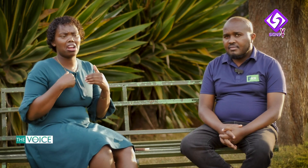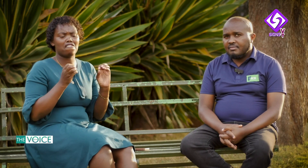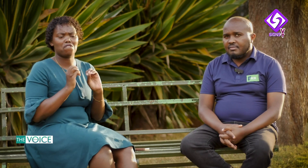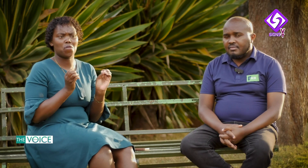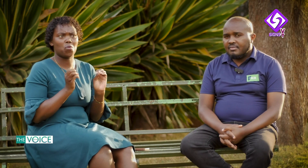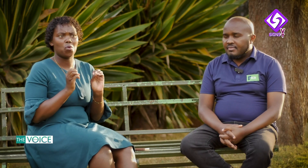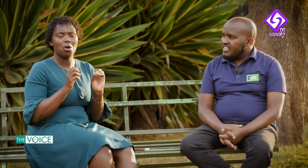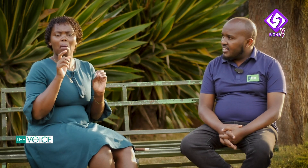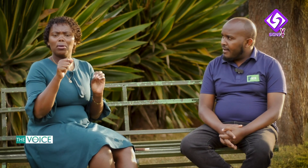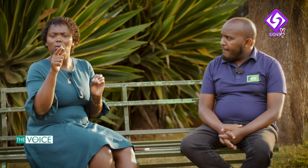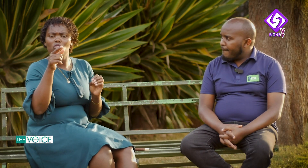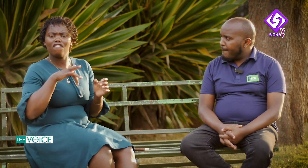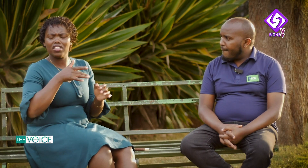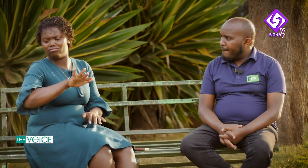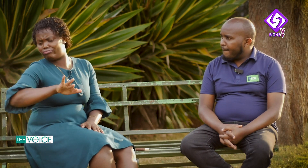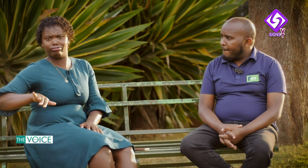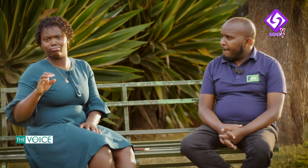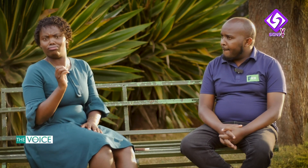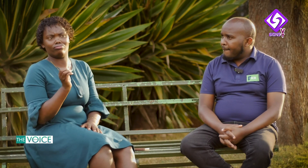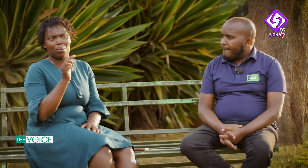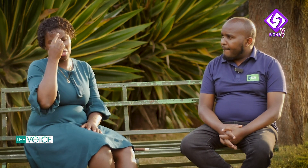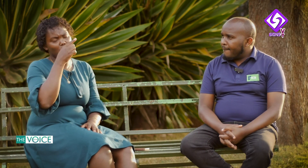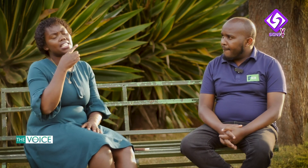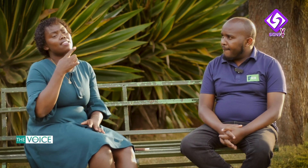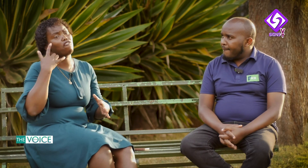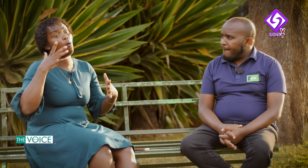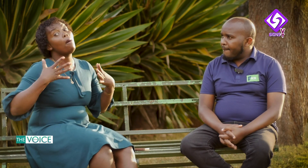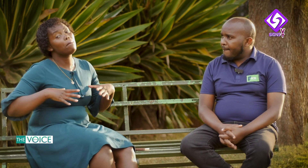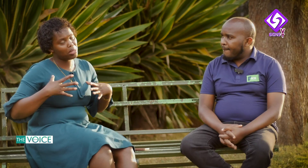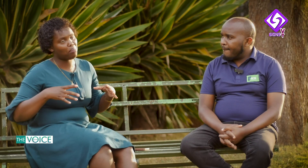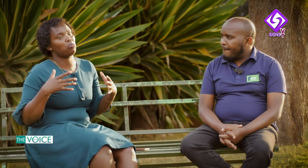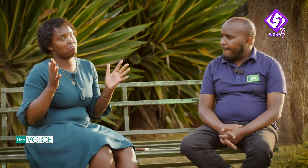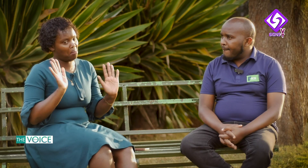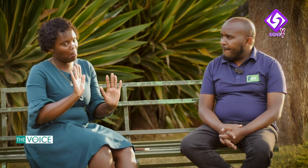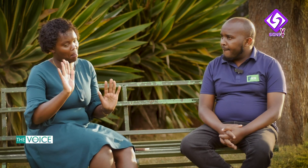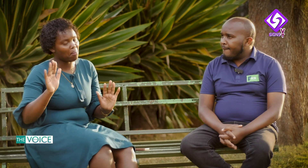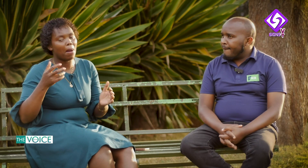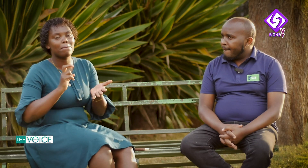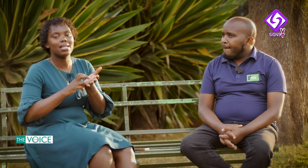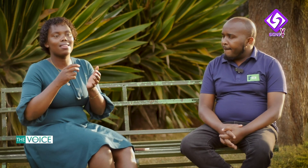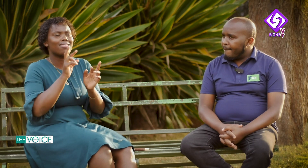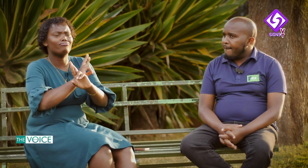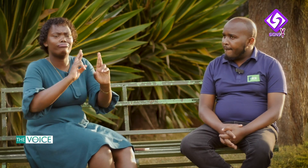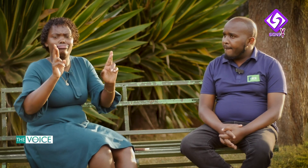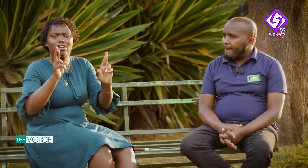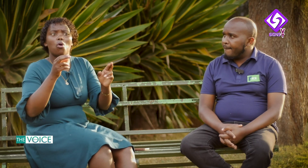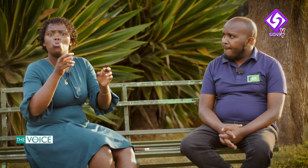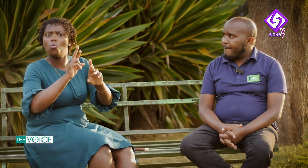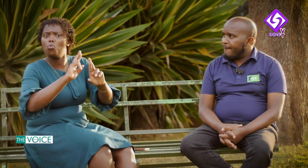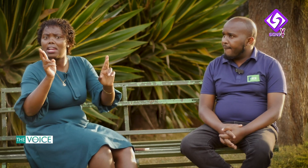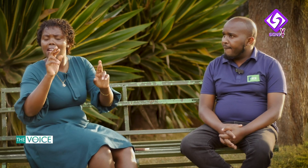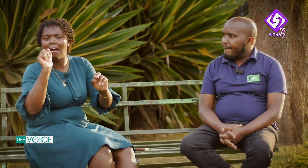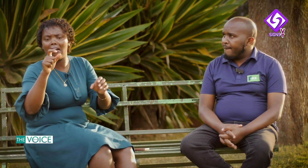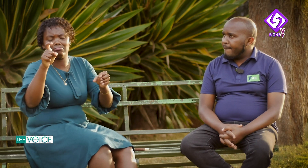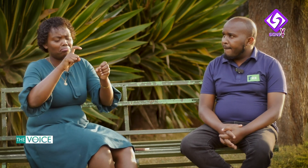a non-discriminatory company. For any person who is ready to join the KCB family,